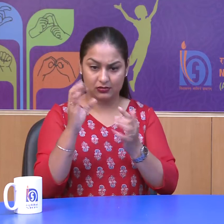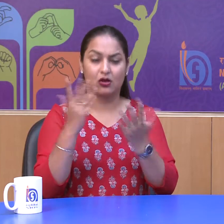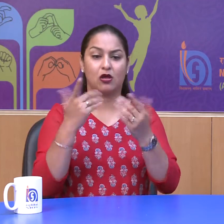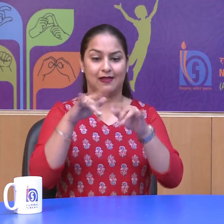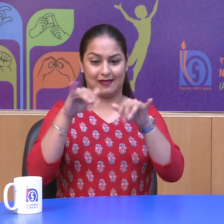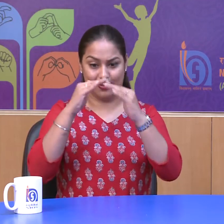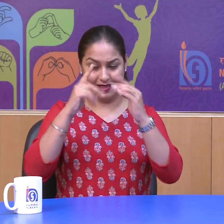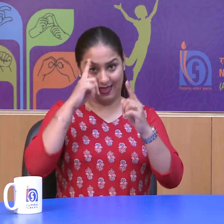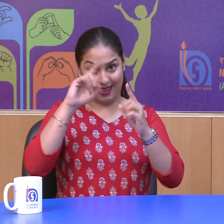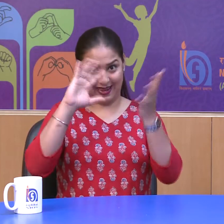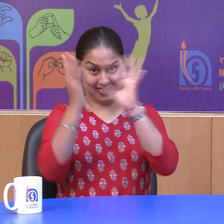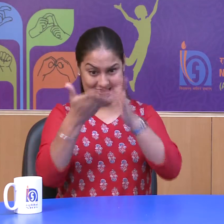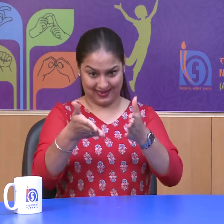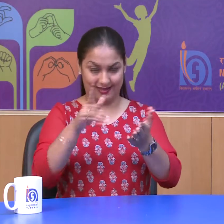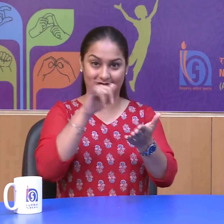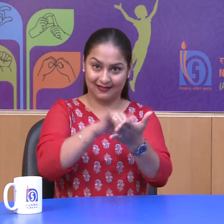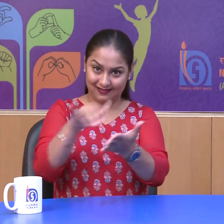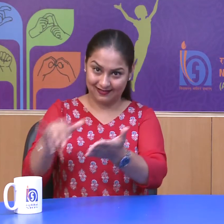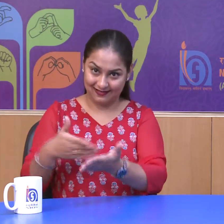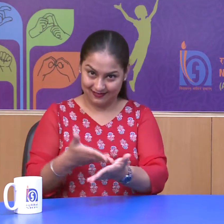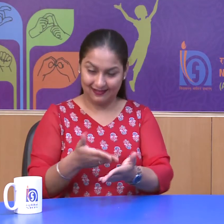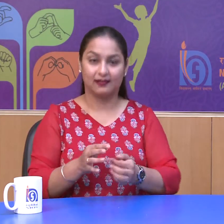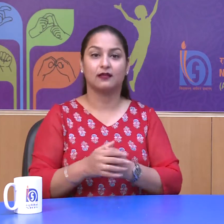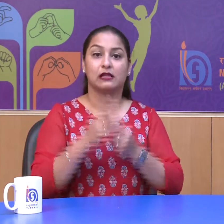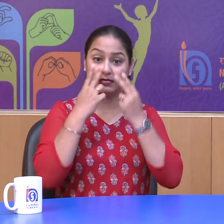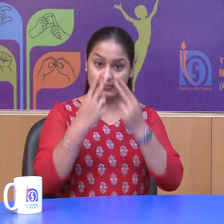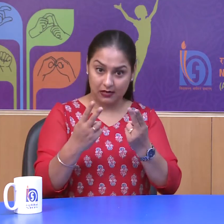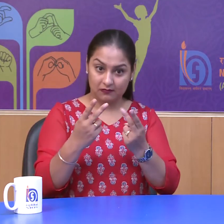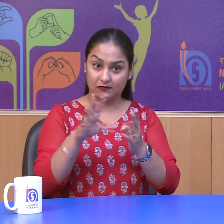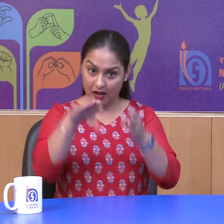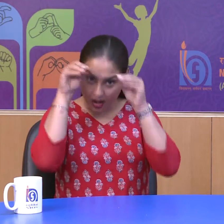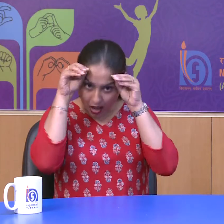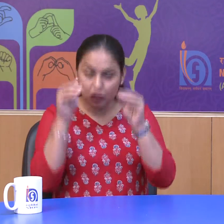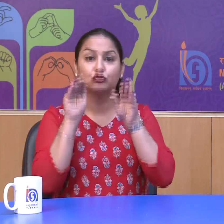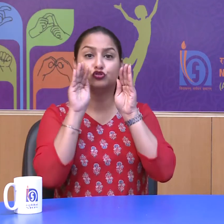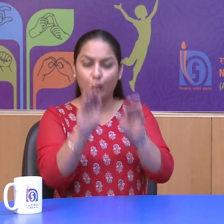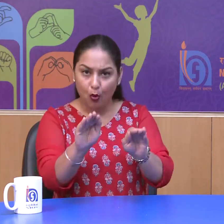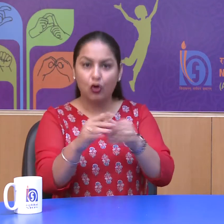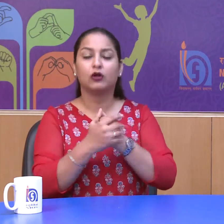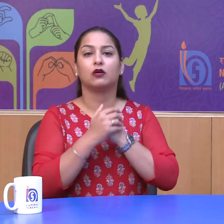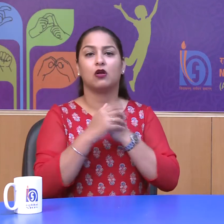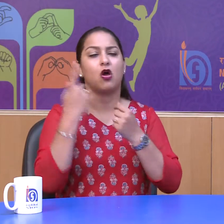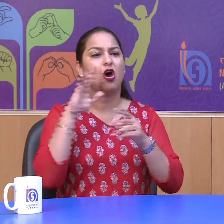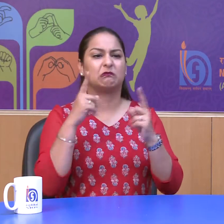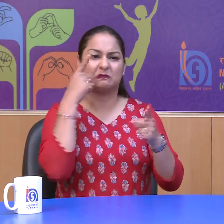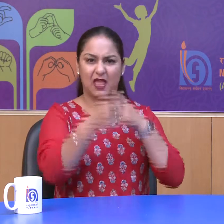which they seek influence, support, or criticize the